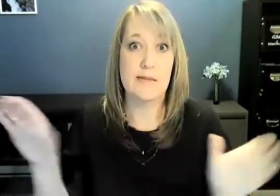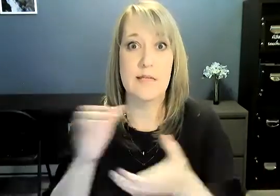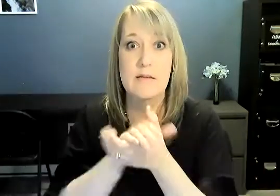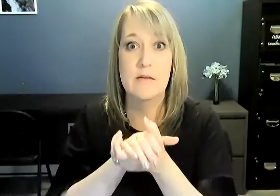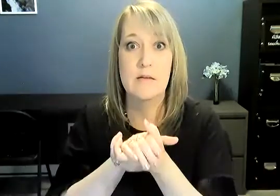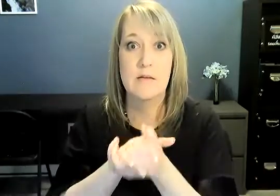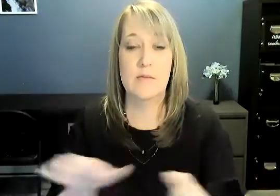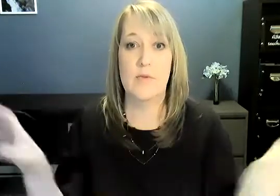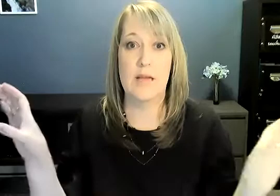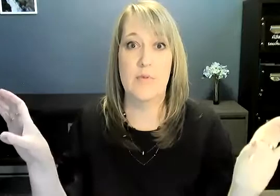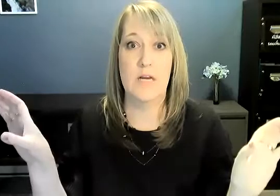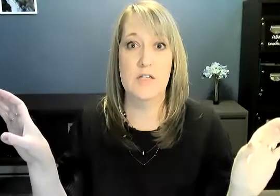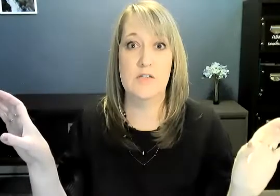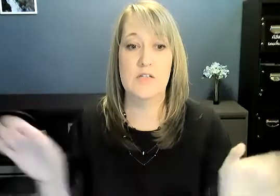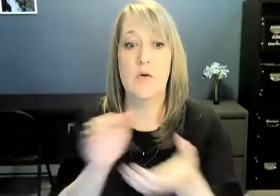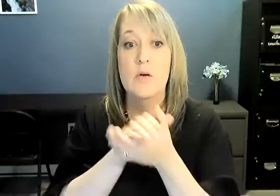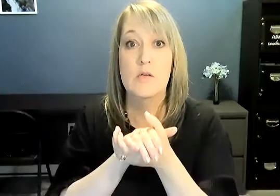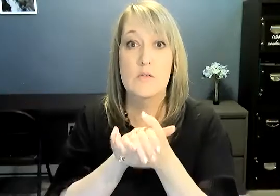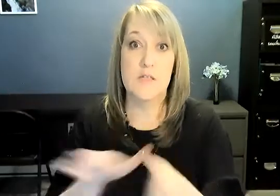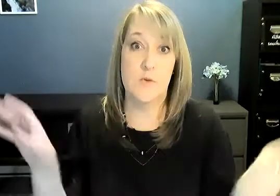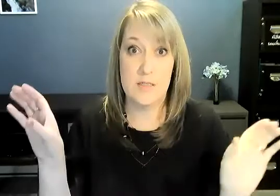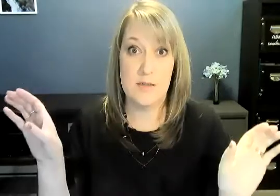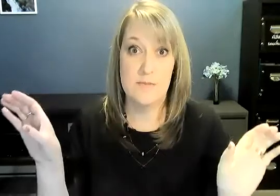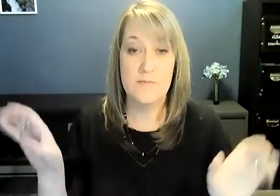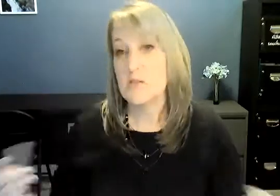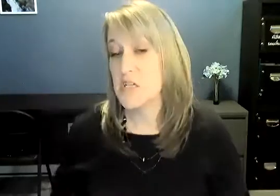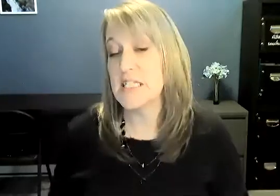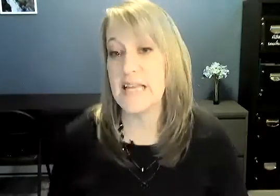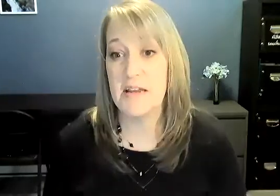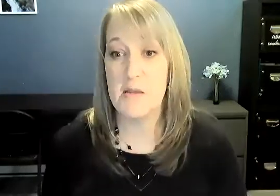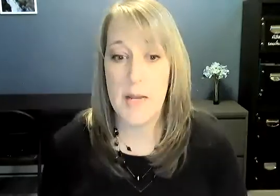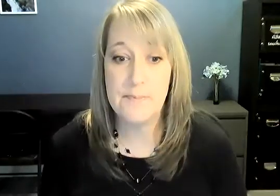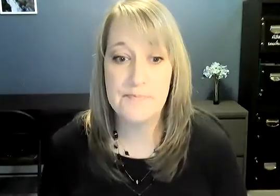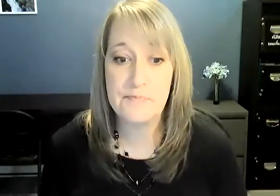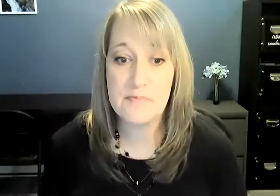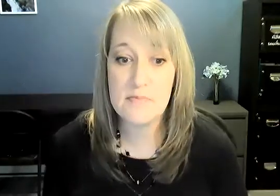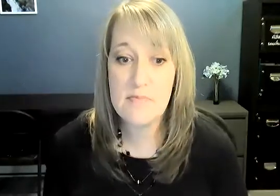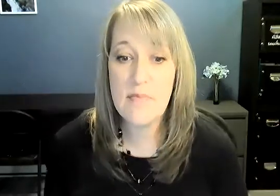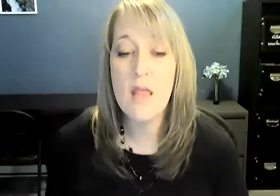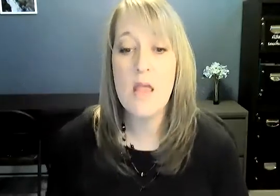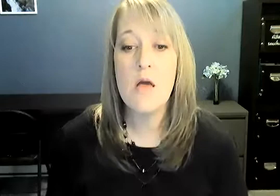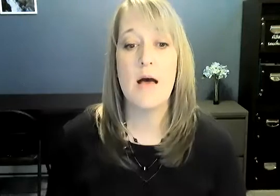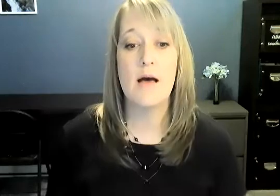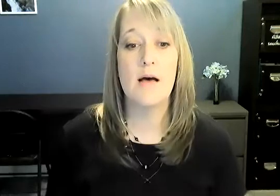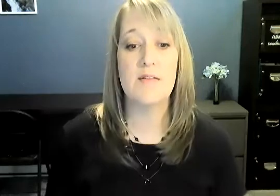basically. Break up a marriage. So divorce. So you can sign it either way. The sign